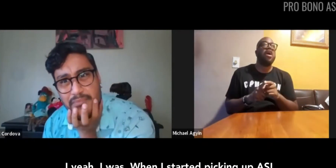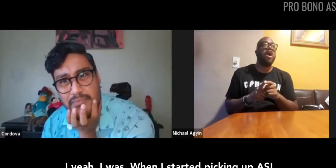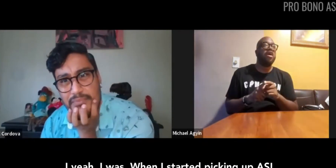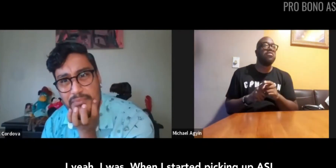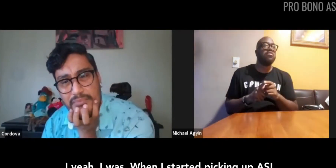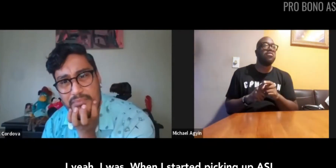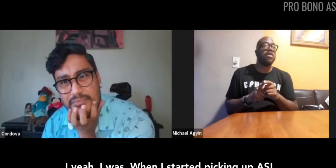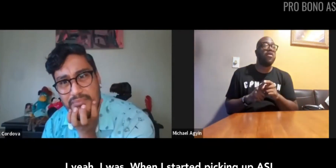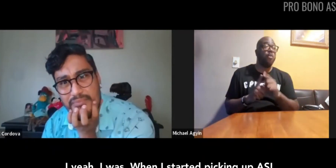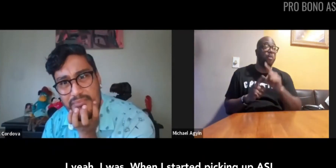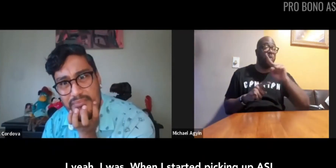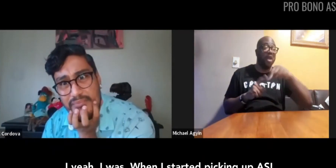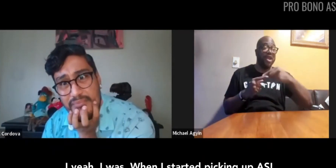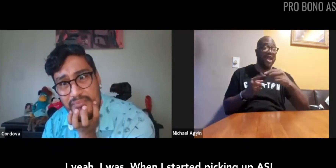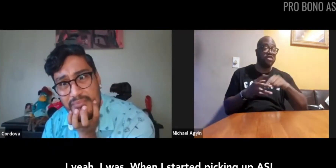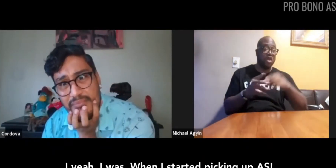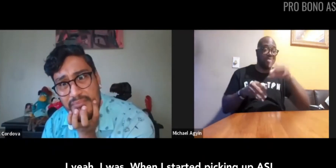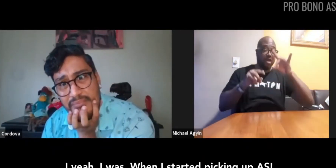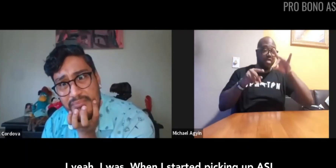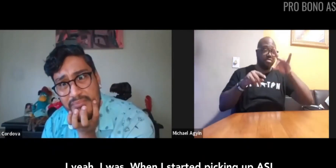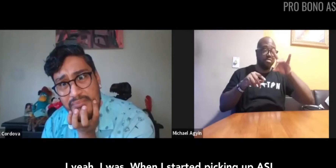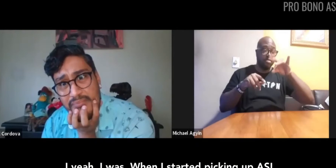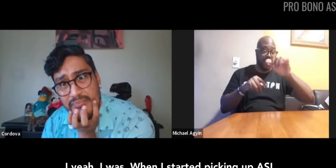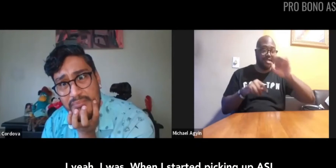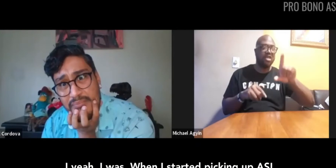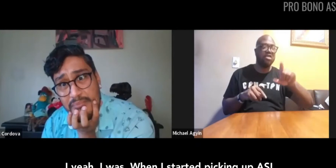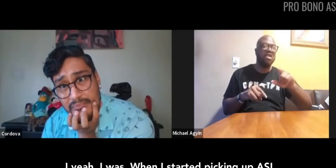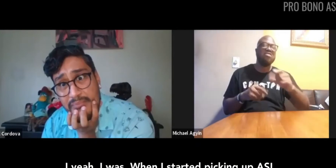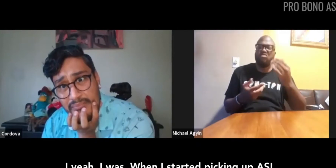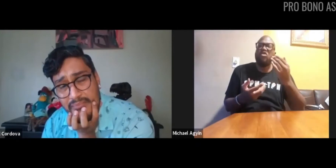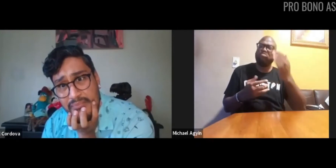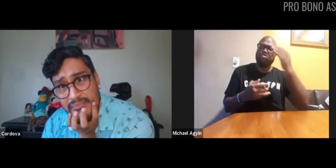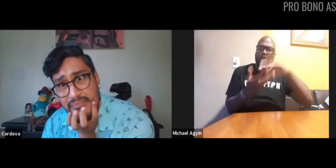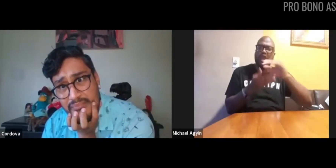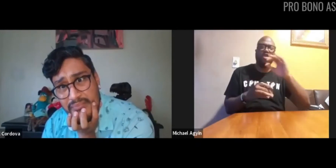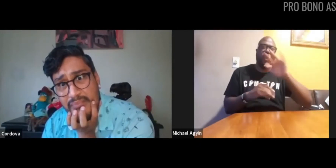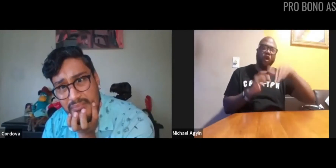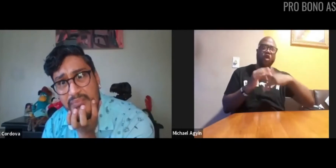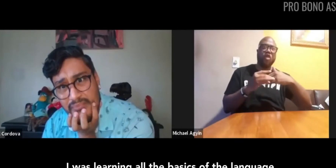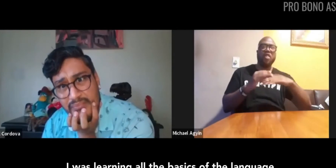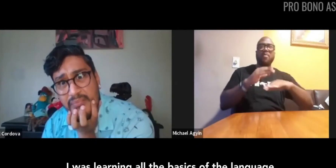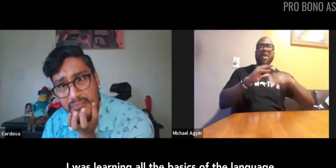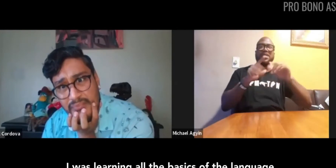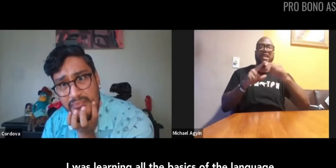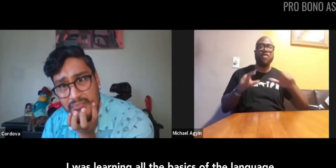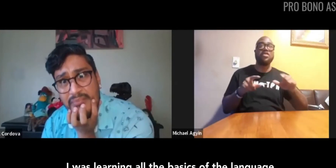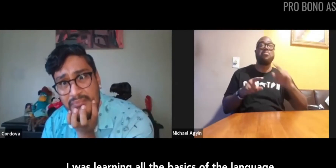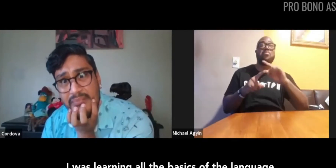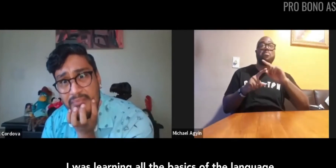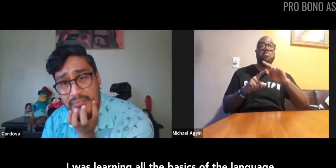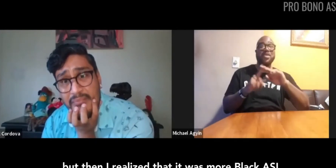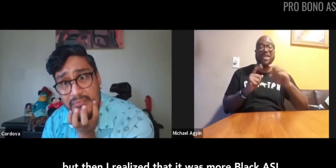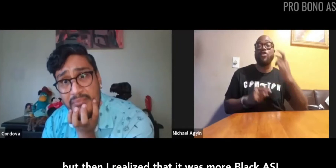Yeah, I was. When I started picking up ASL, I was learning all the basics of